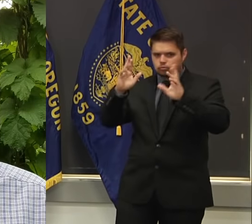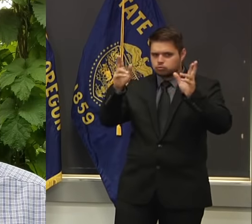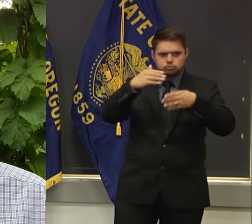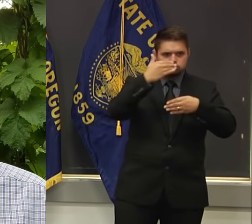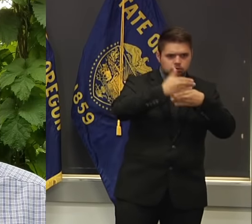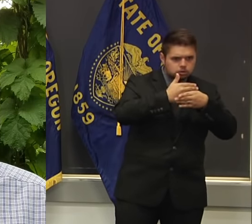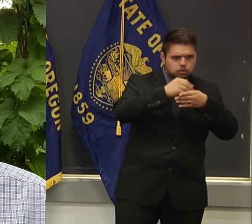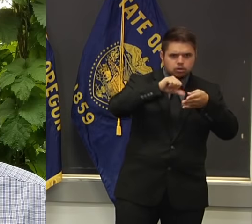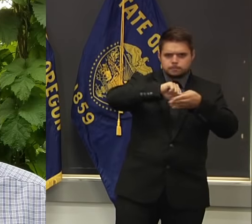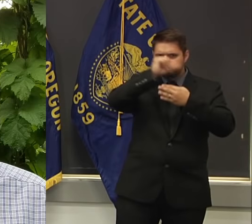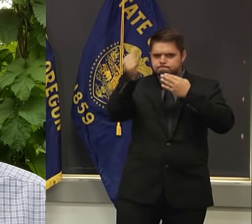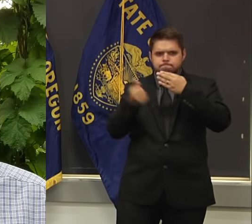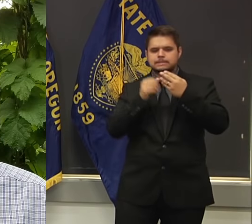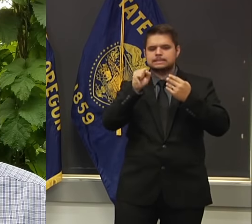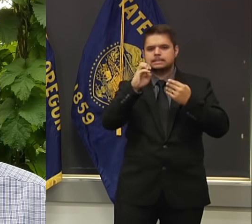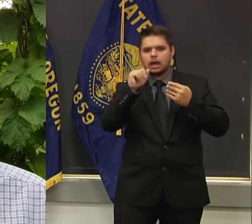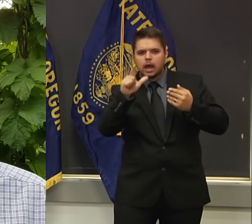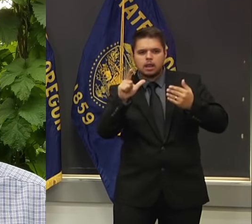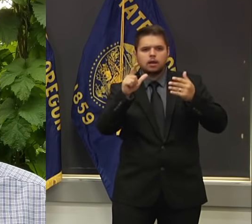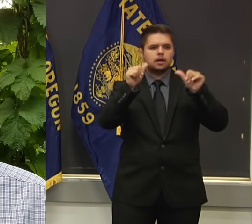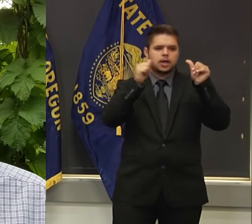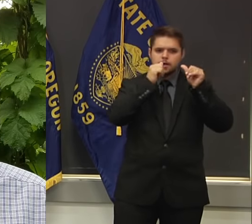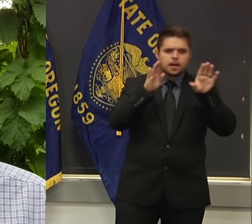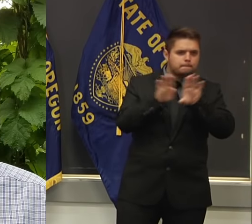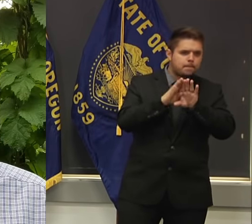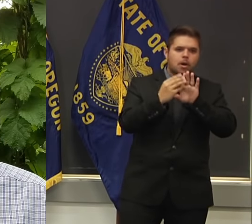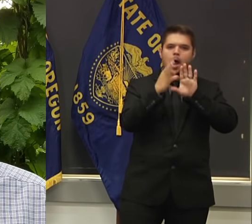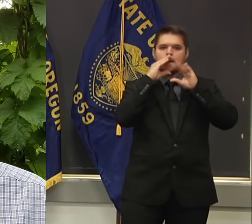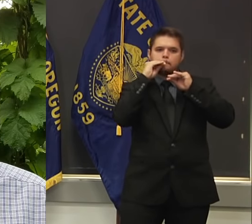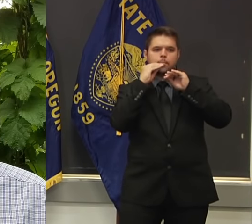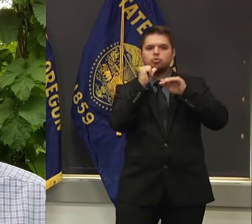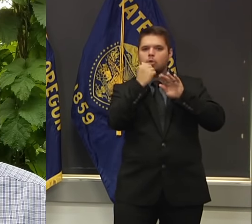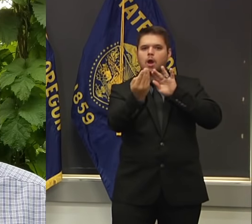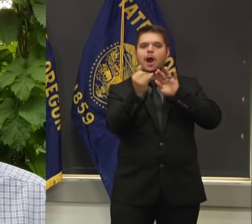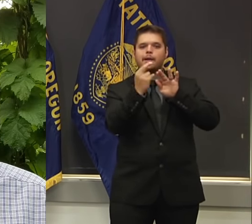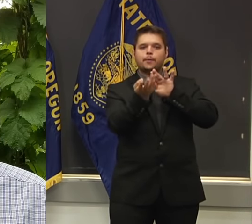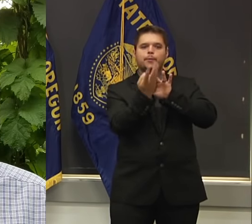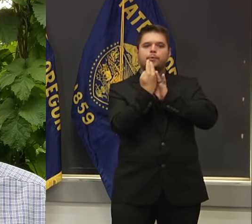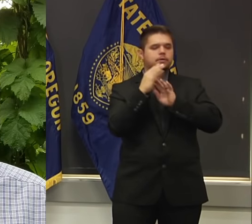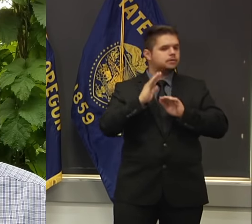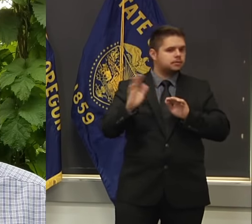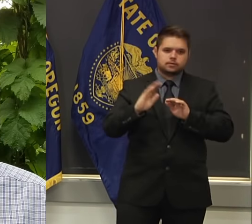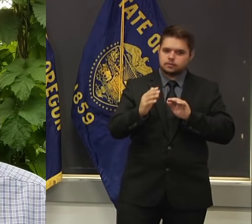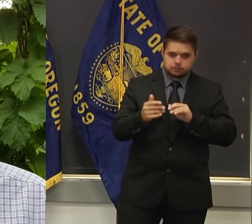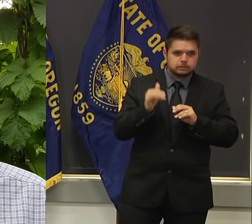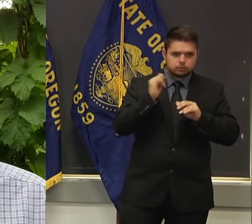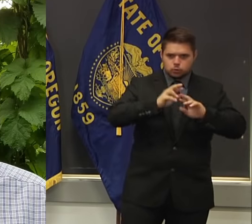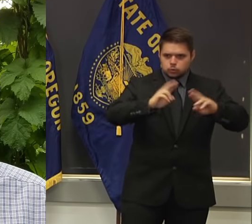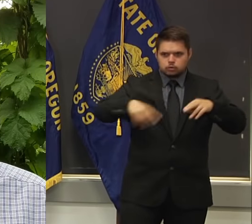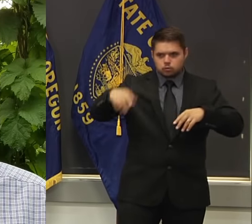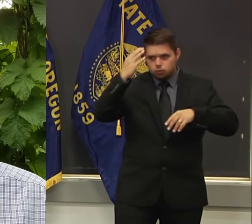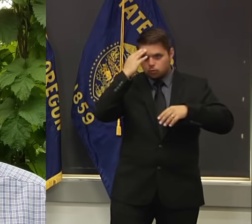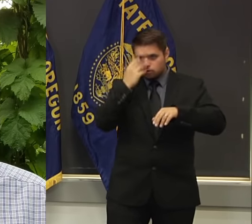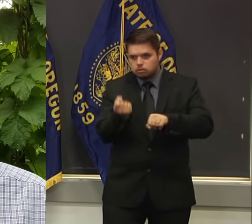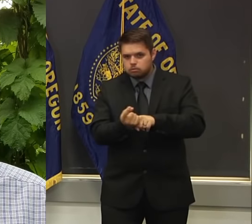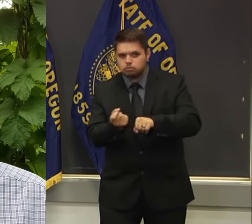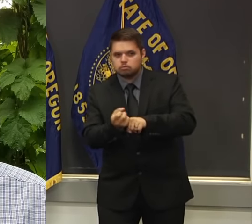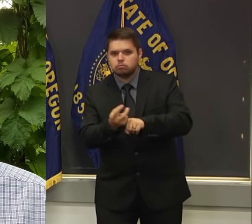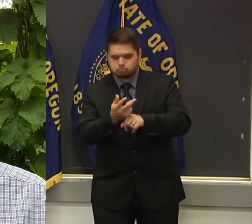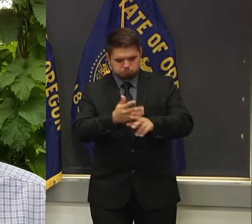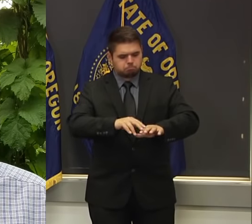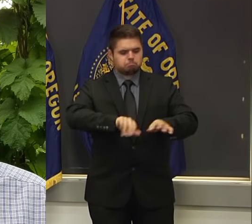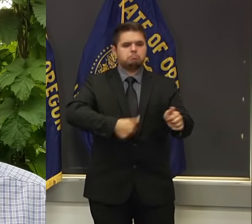things that Oregon Health Authority and our other partners are providing recommendations. Think about the consideration that